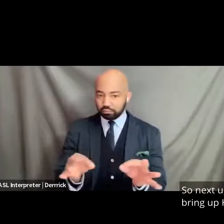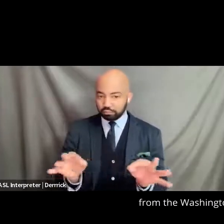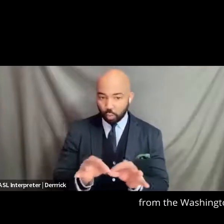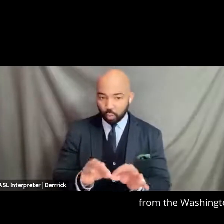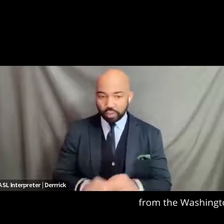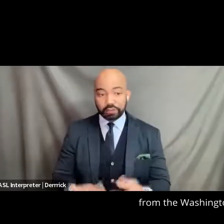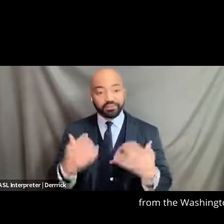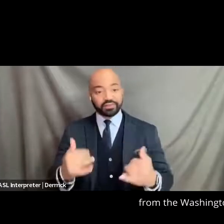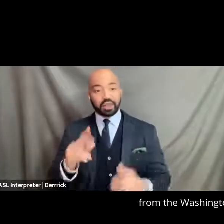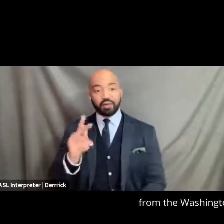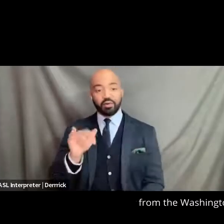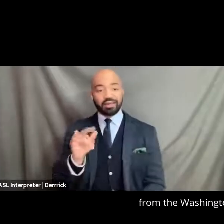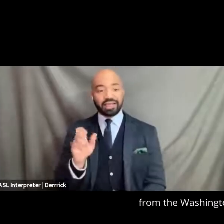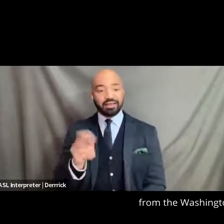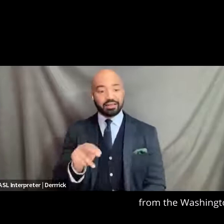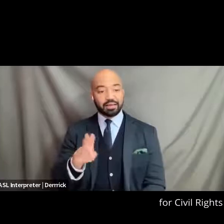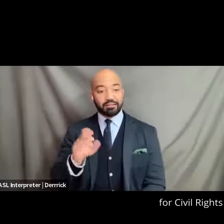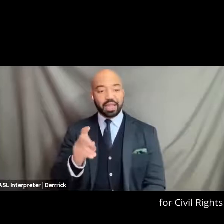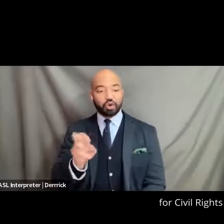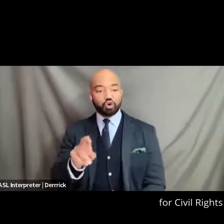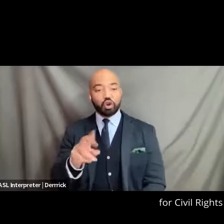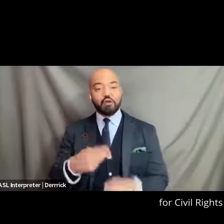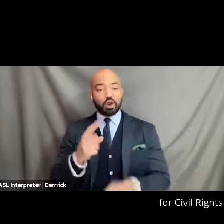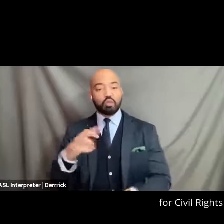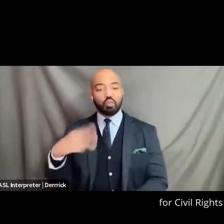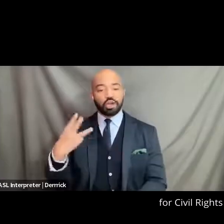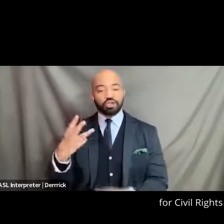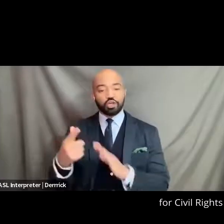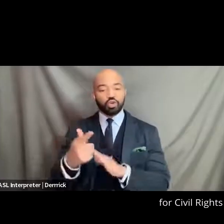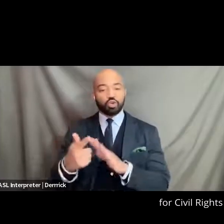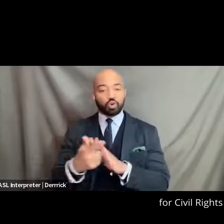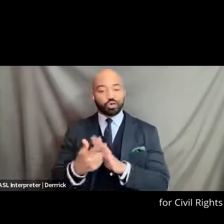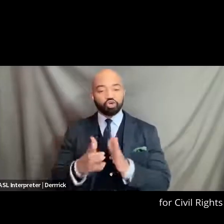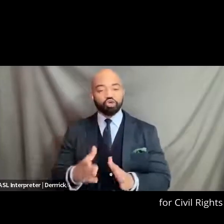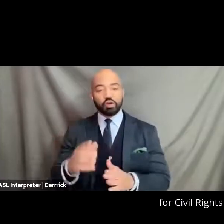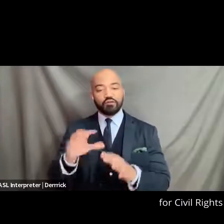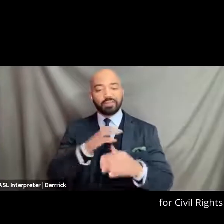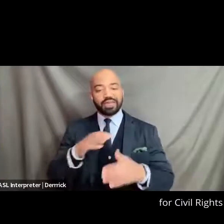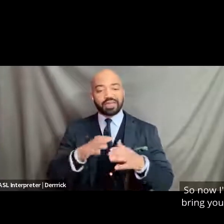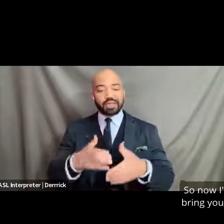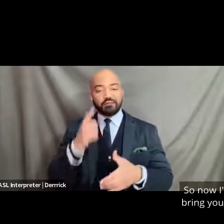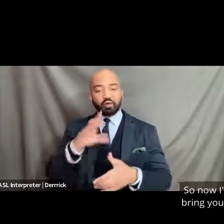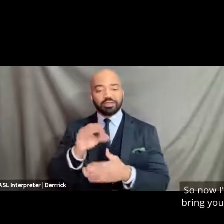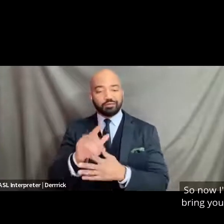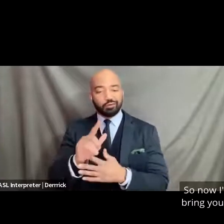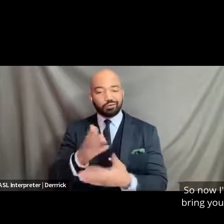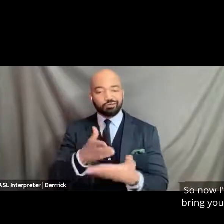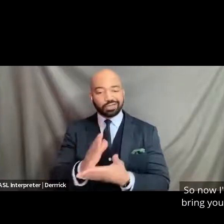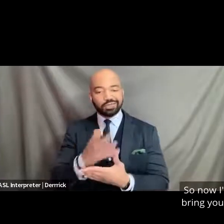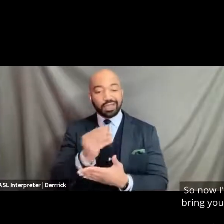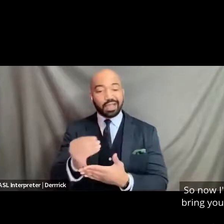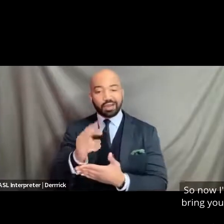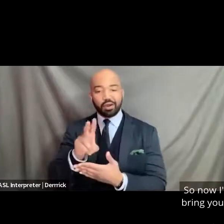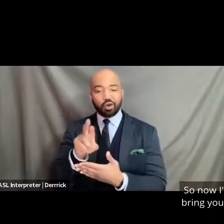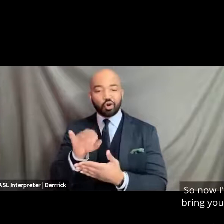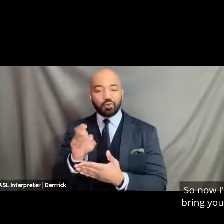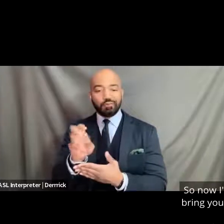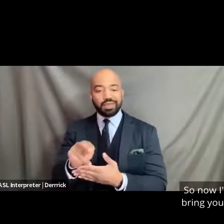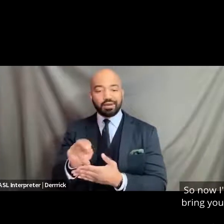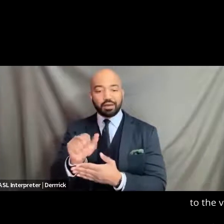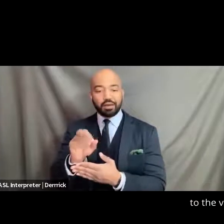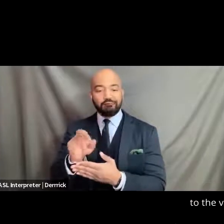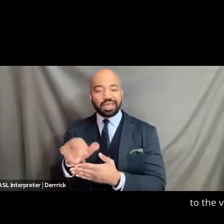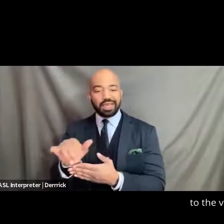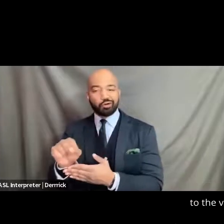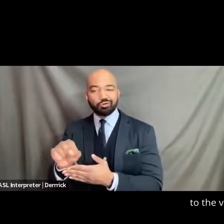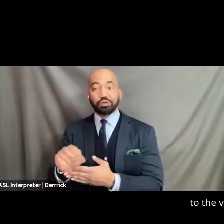banner from the washington lawyers committee for civil rights and urban affairs so now i'm gonna just bring you right up